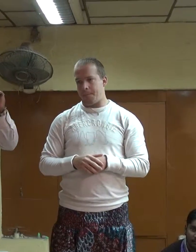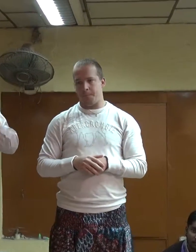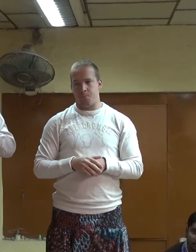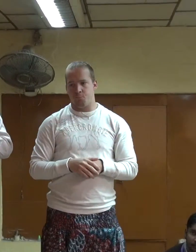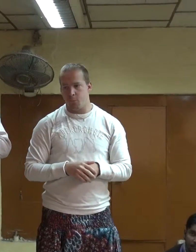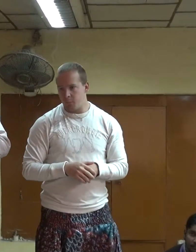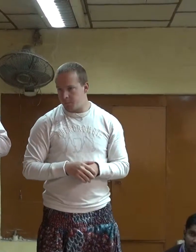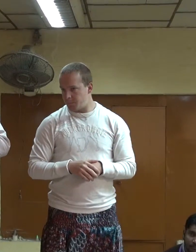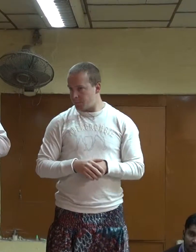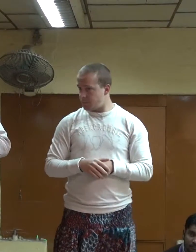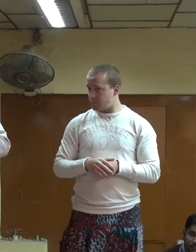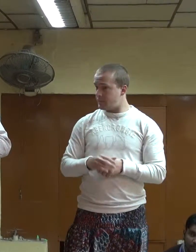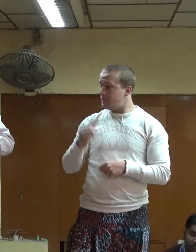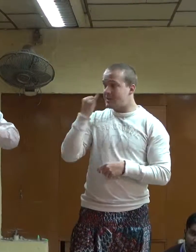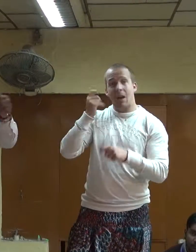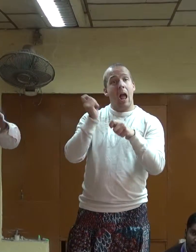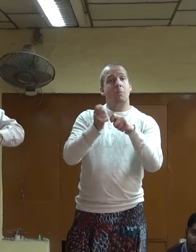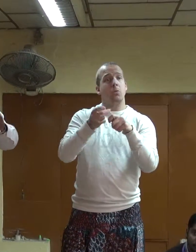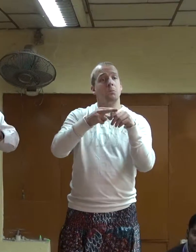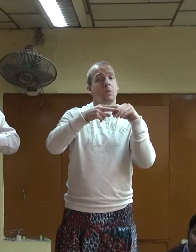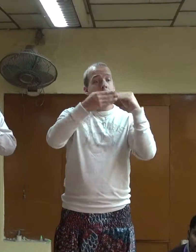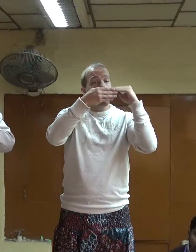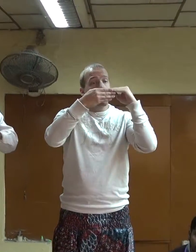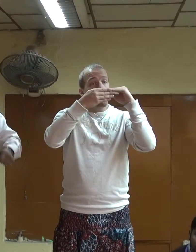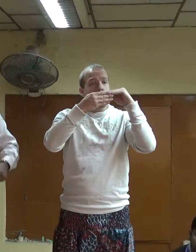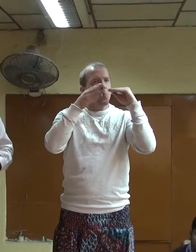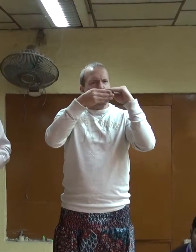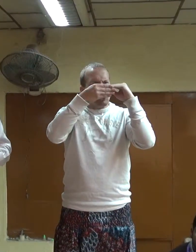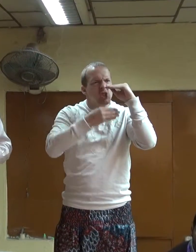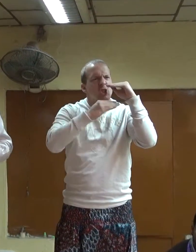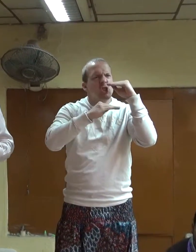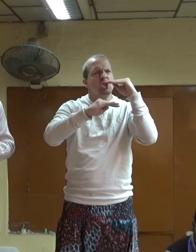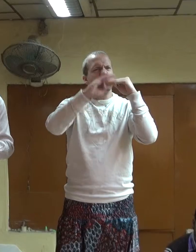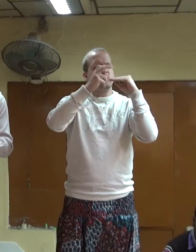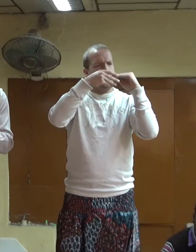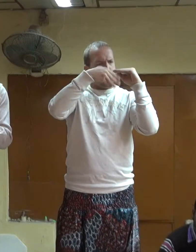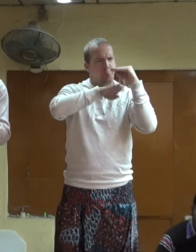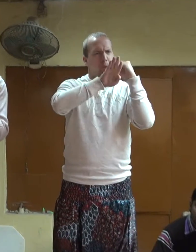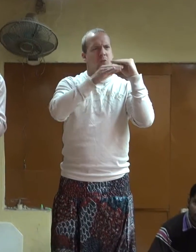3 to 5 millimeter deep. If they can use hammer, you will not find a good shape.